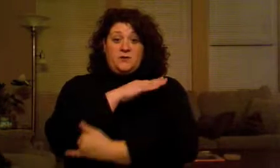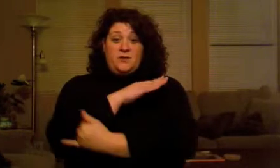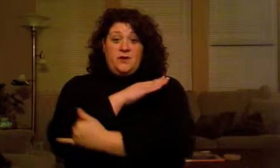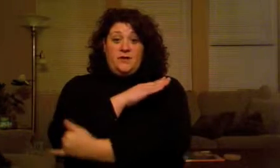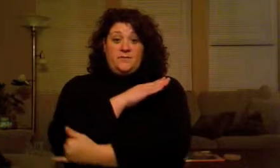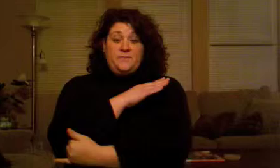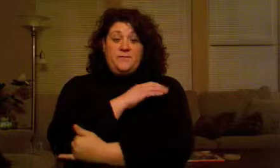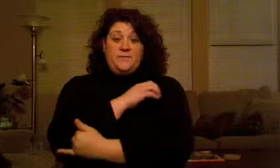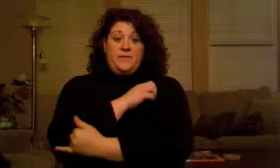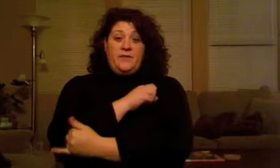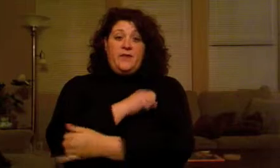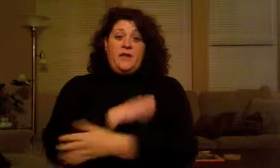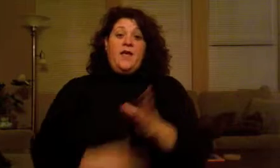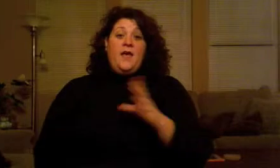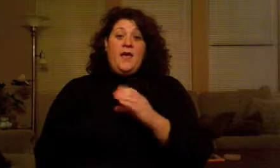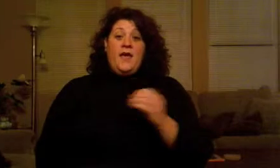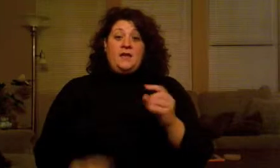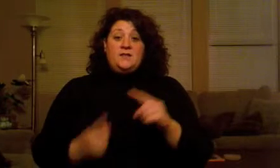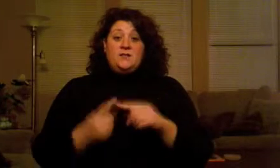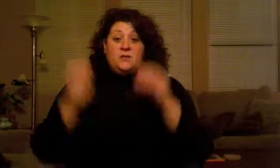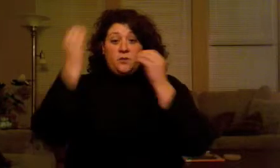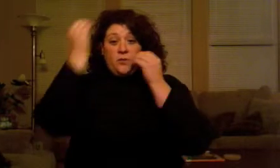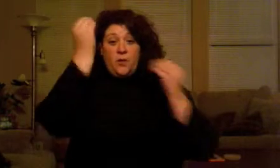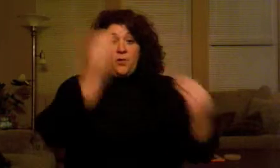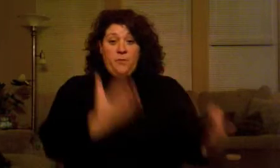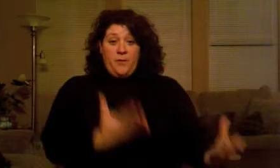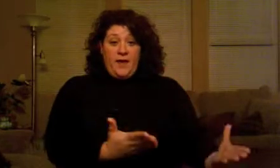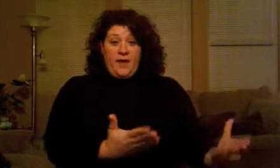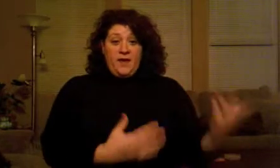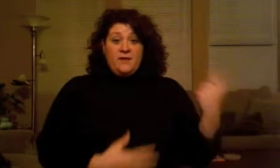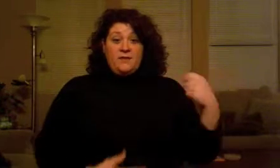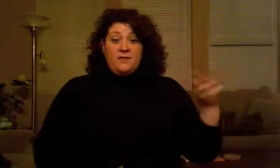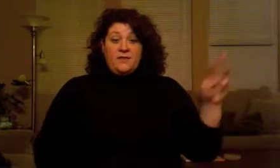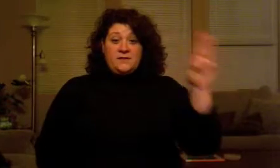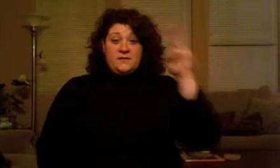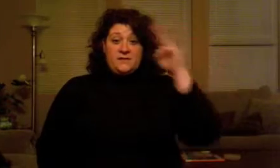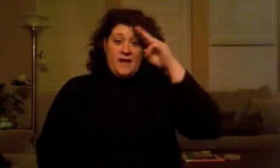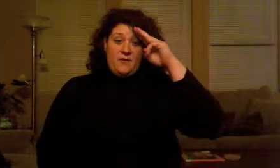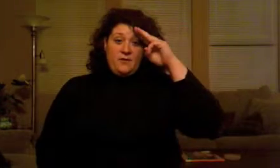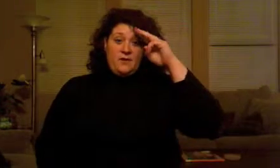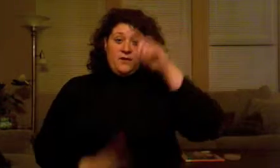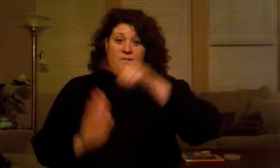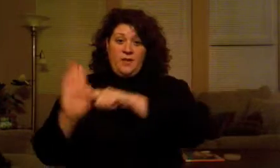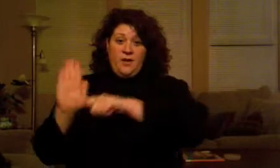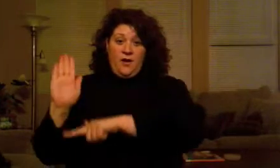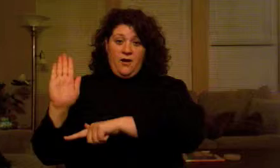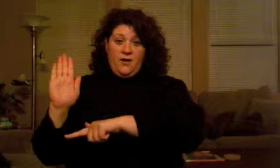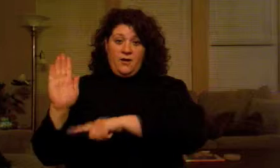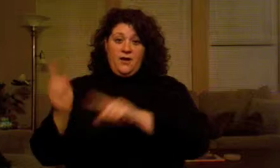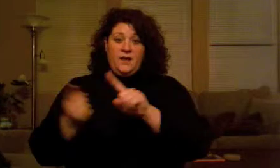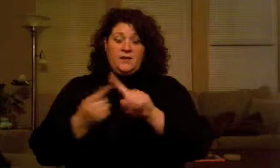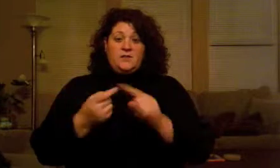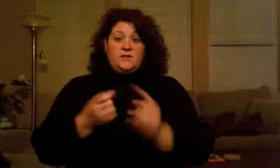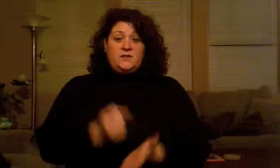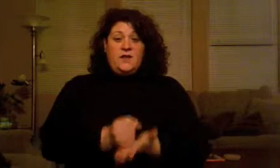country, and to obey the Scout law to